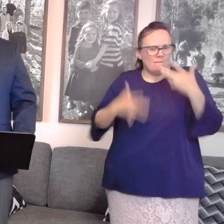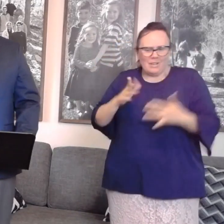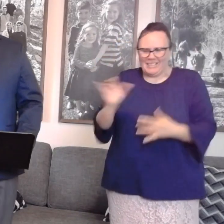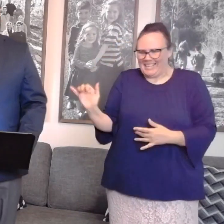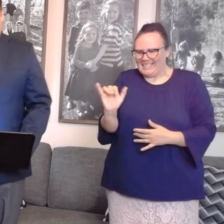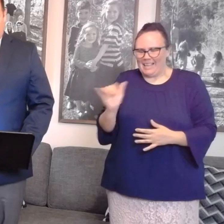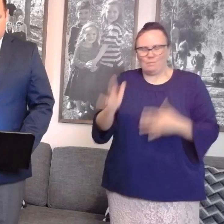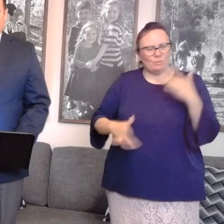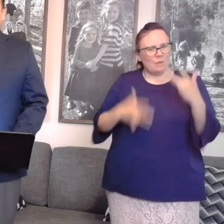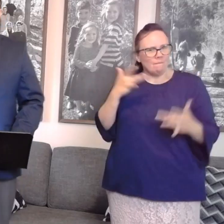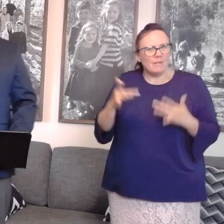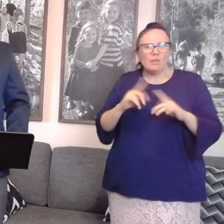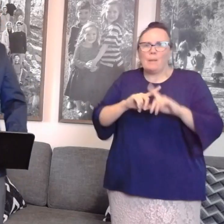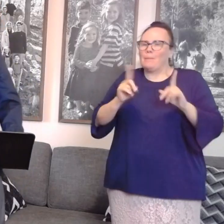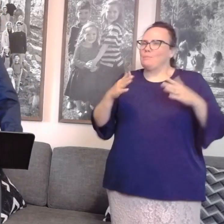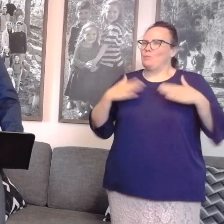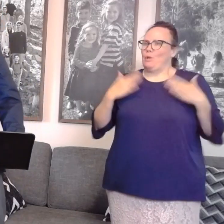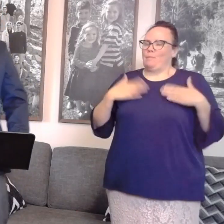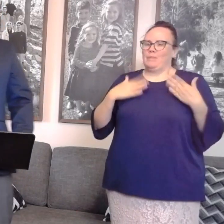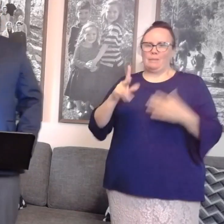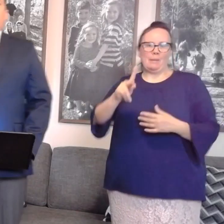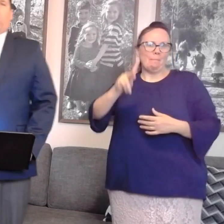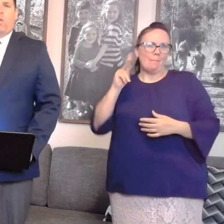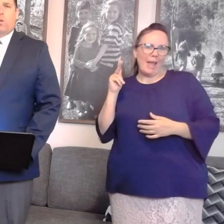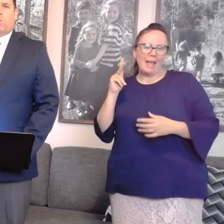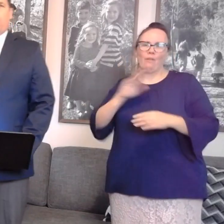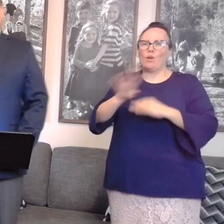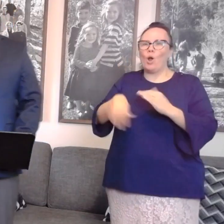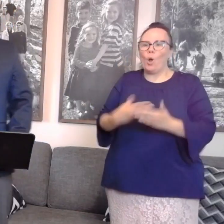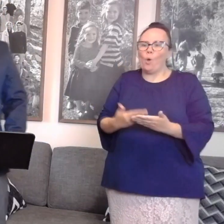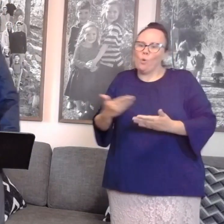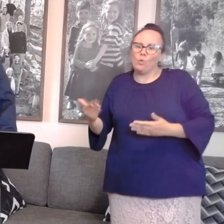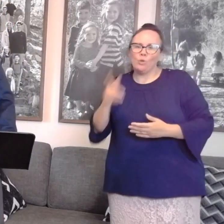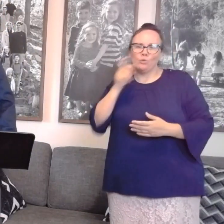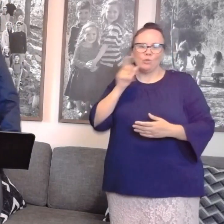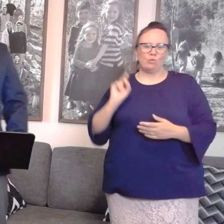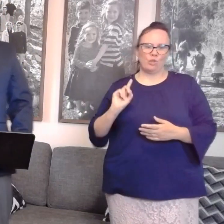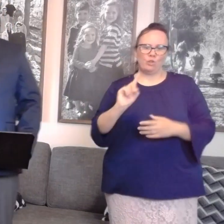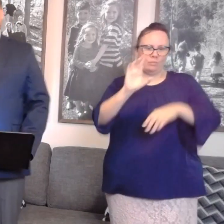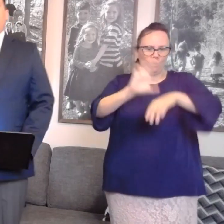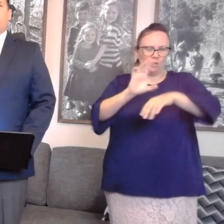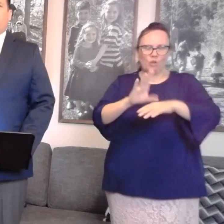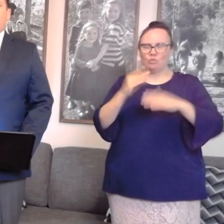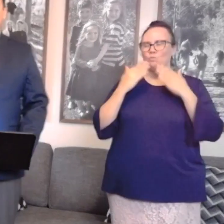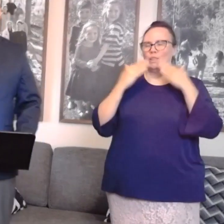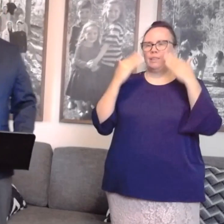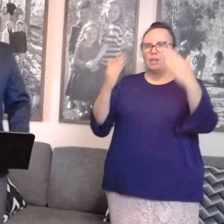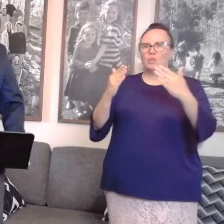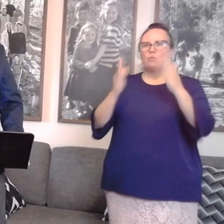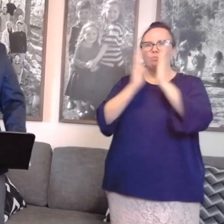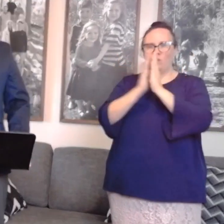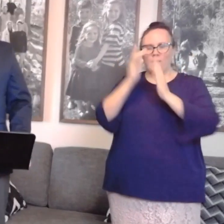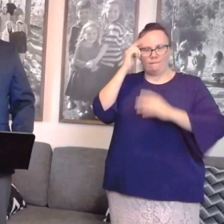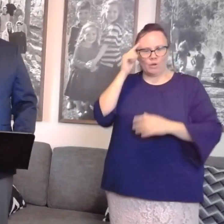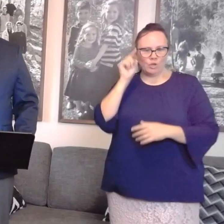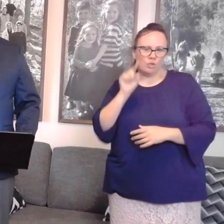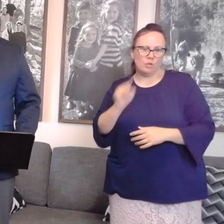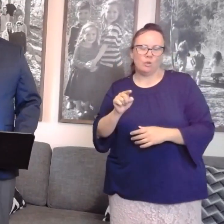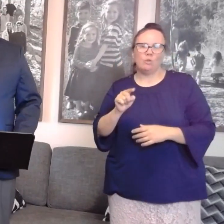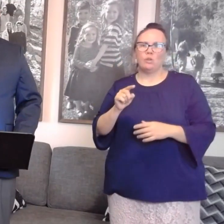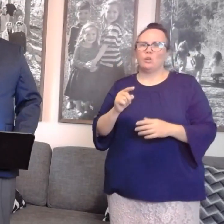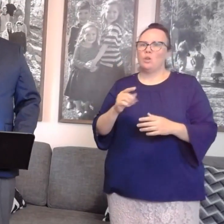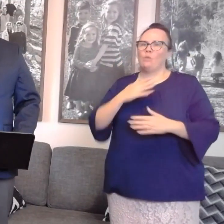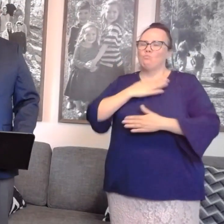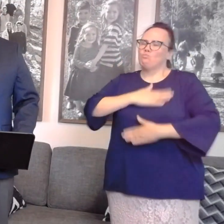and but I'm glad to be back. And for all those who are able to come by the church, we thank you and praying for you and appreciate